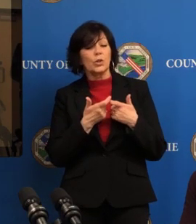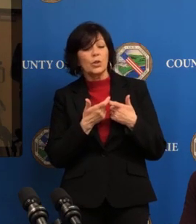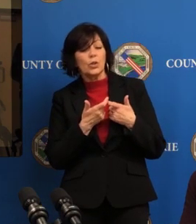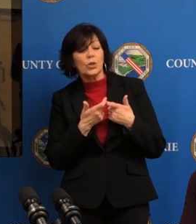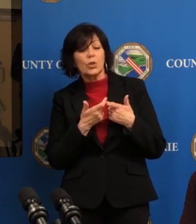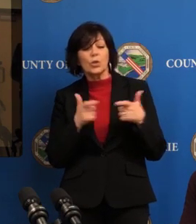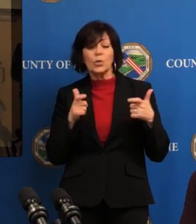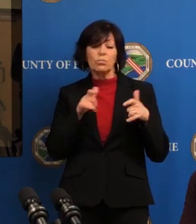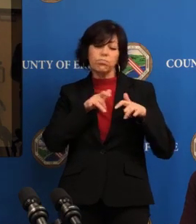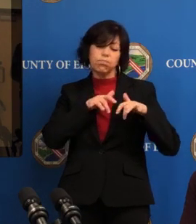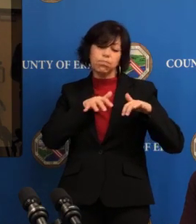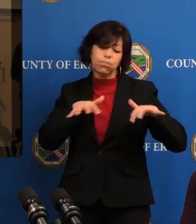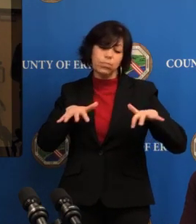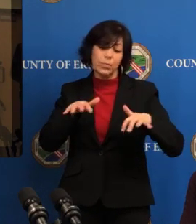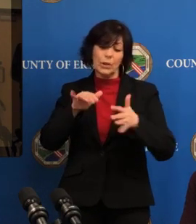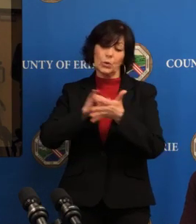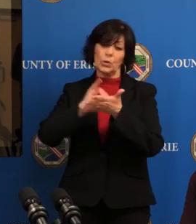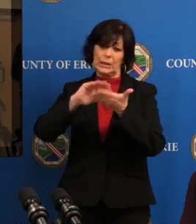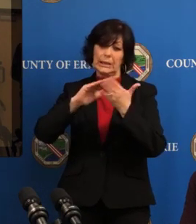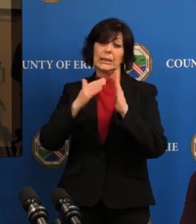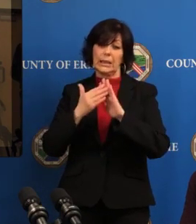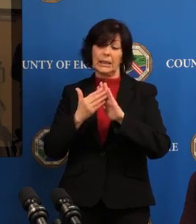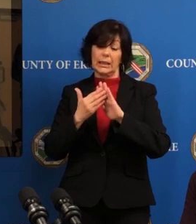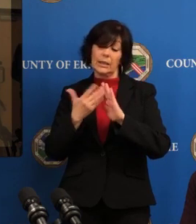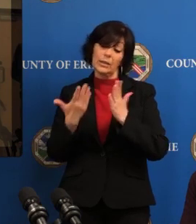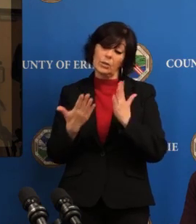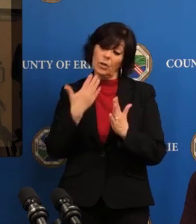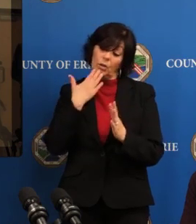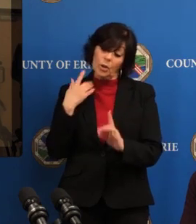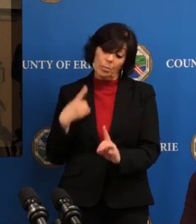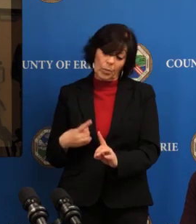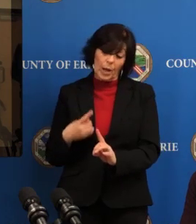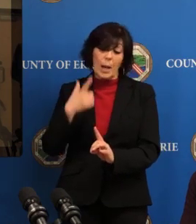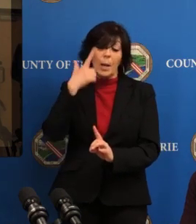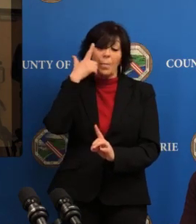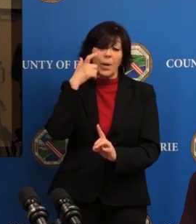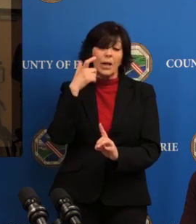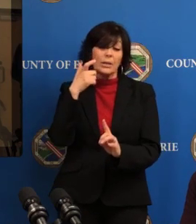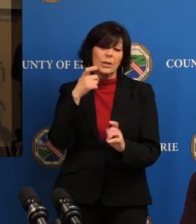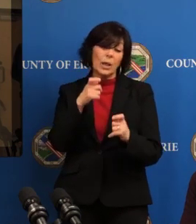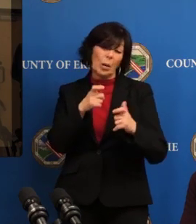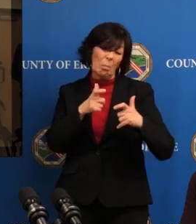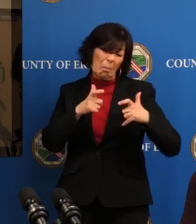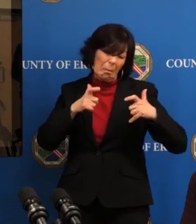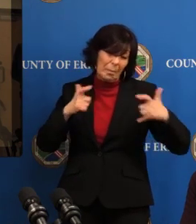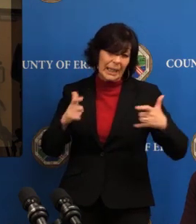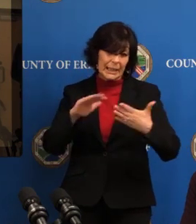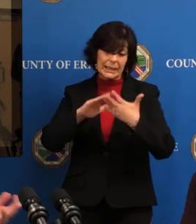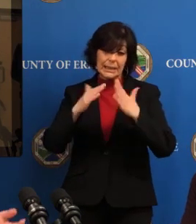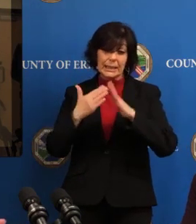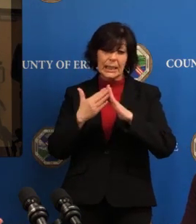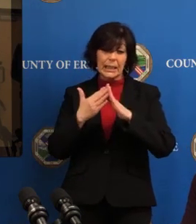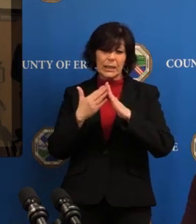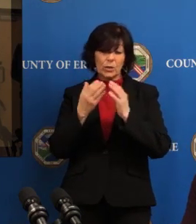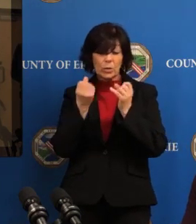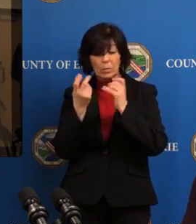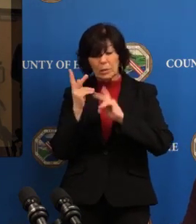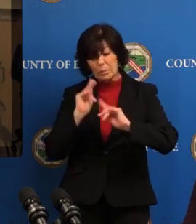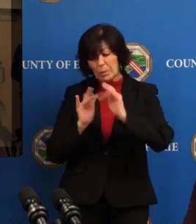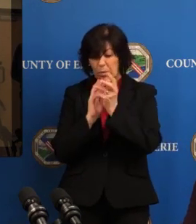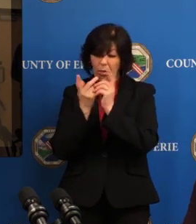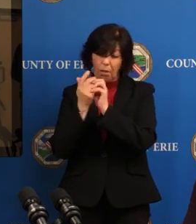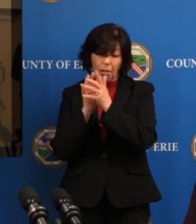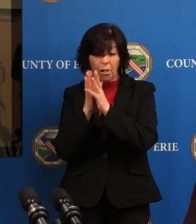New York City, and it's probably a legitimate point because of the size and density of the city, where there are people living in